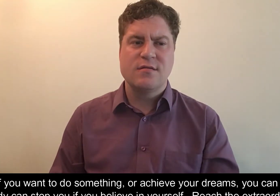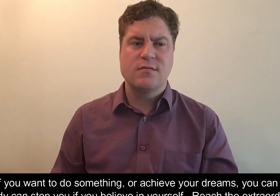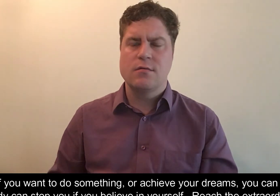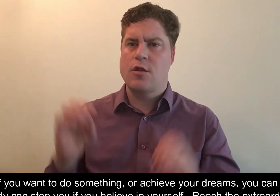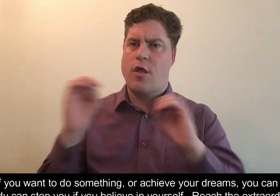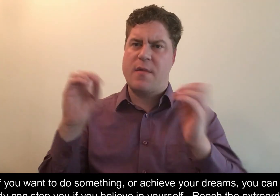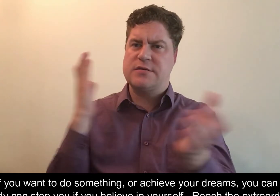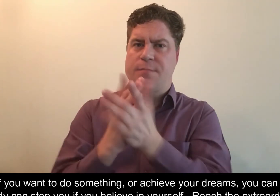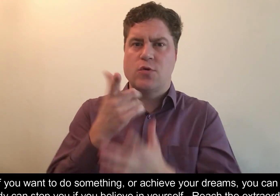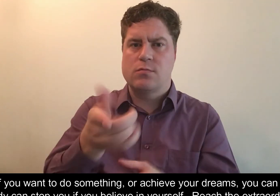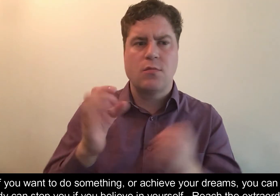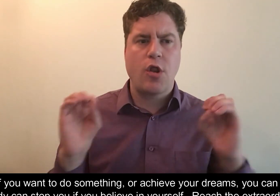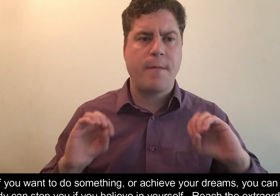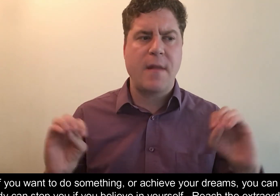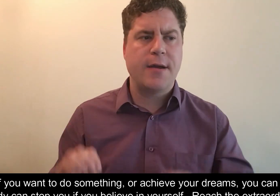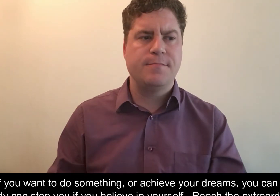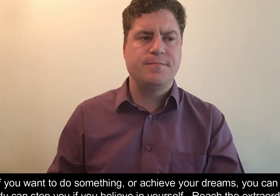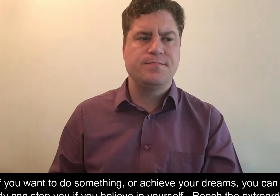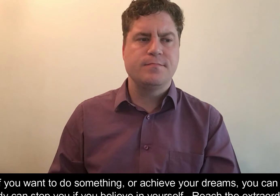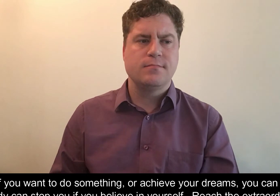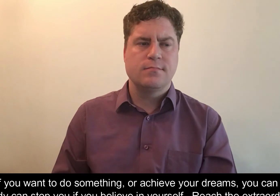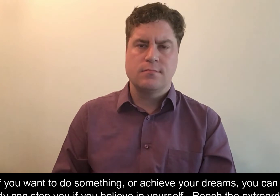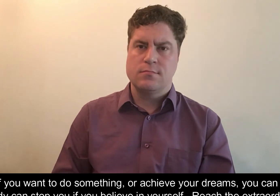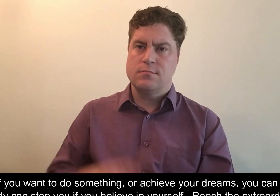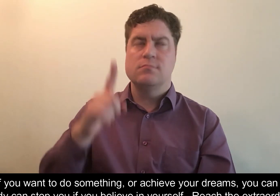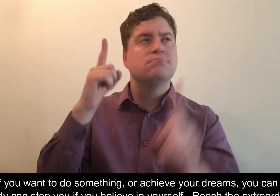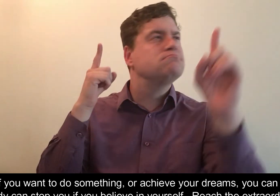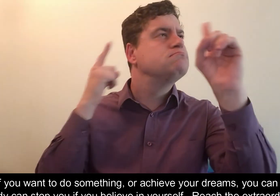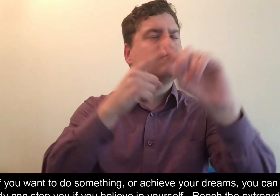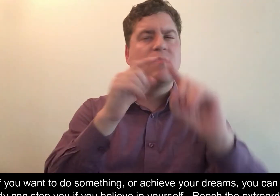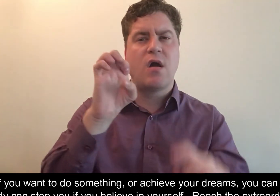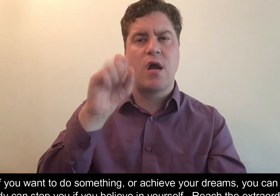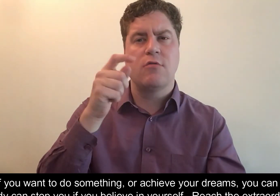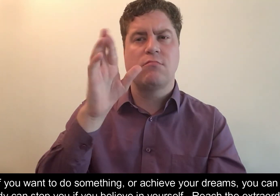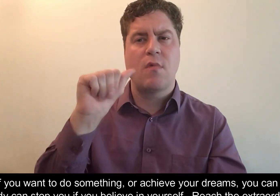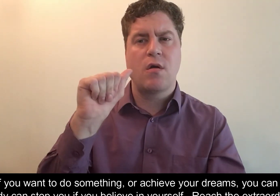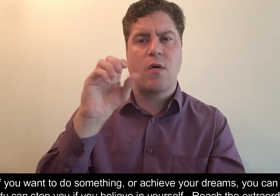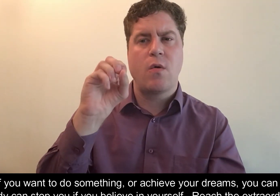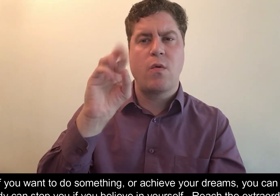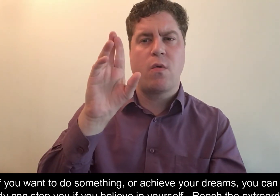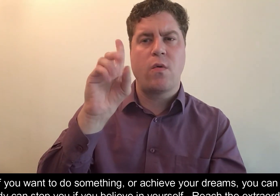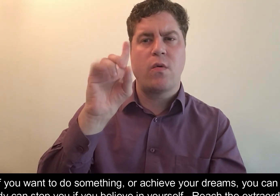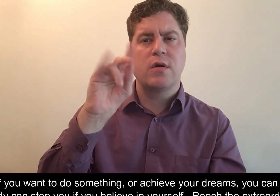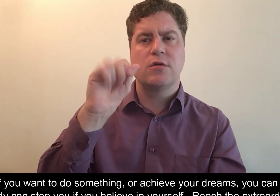If you want to do something successful and follow your dream, there's nothing stopping you. You can.